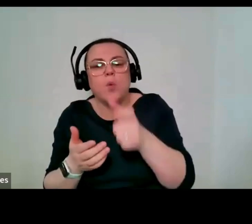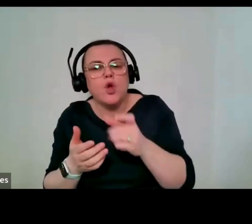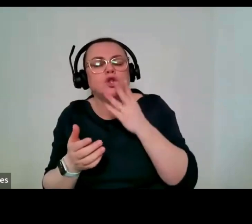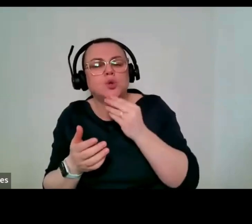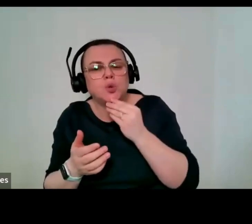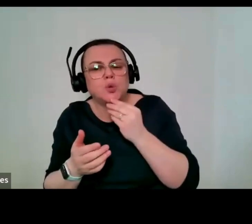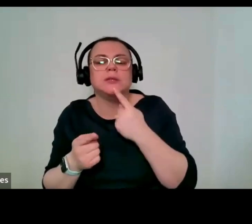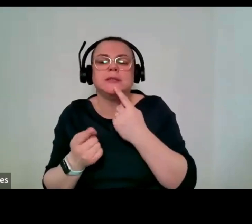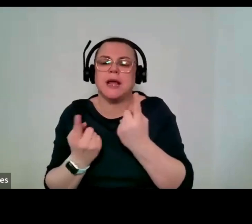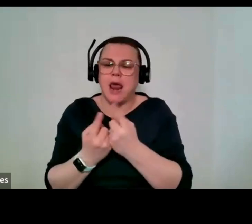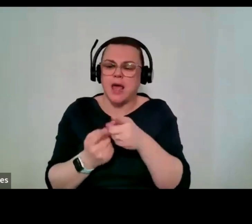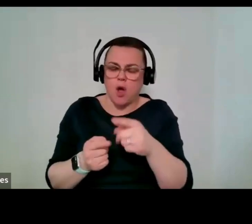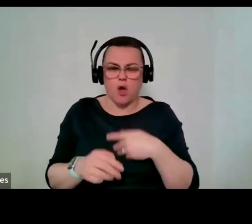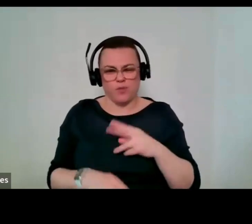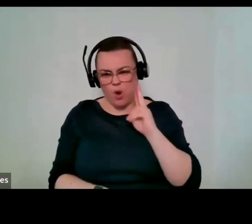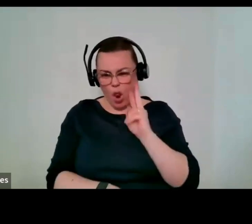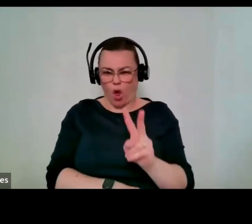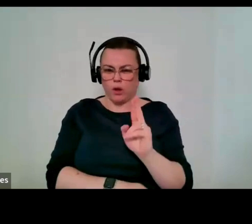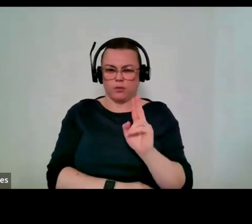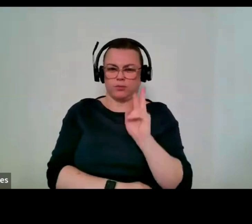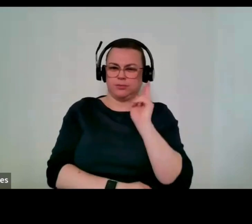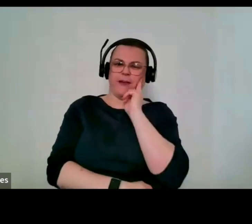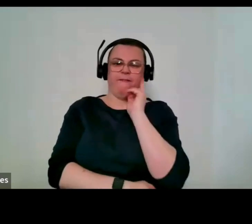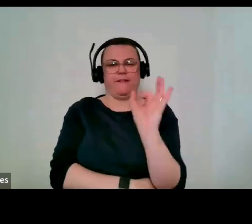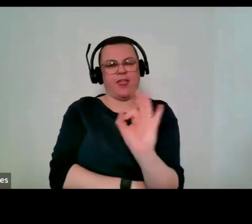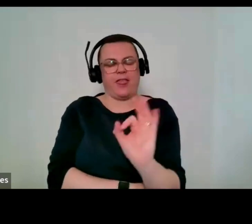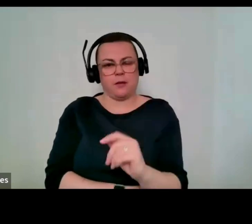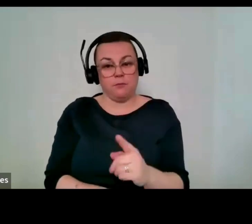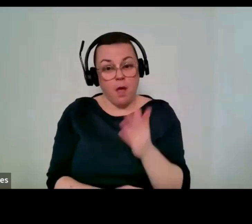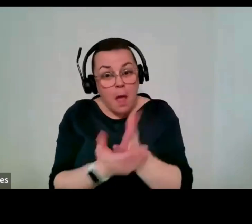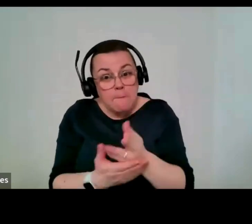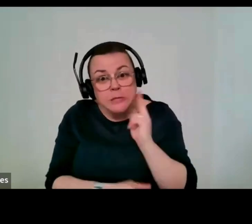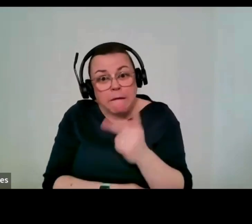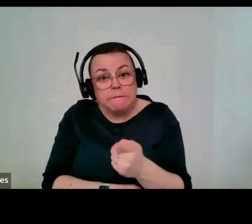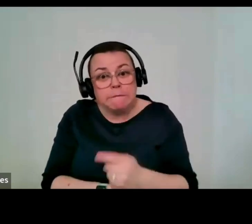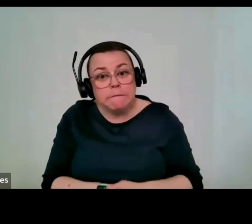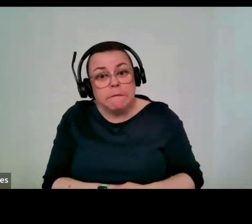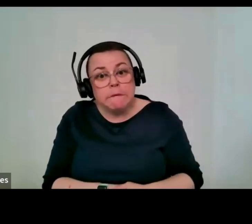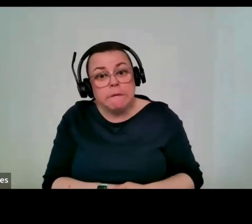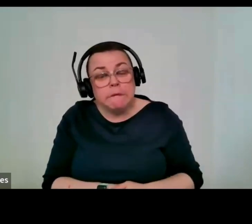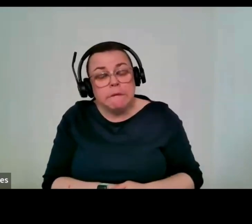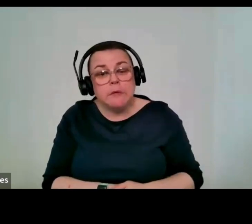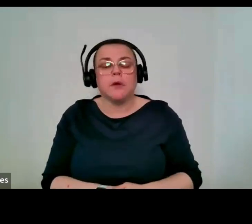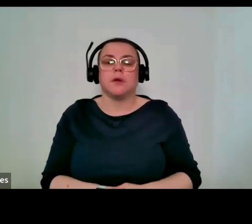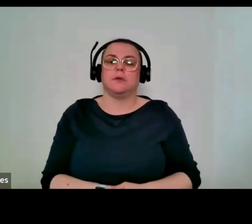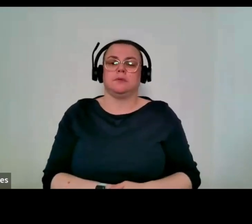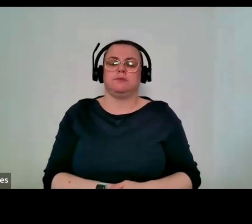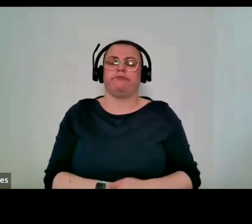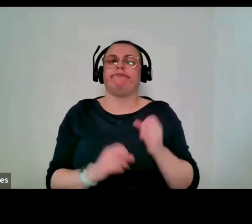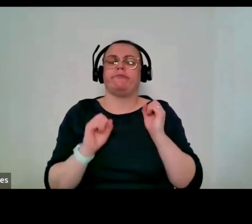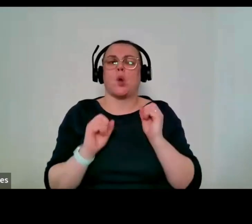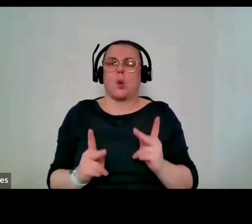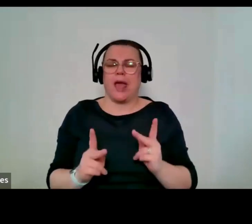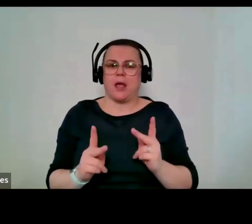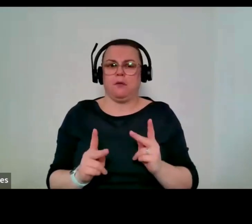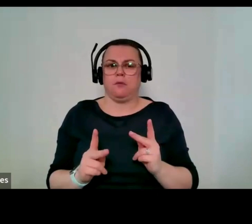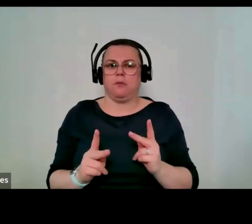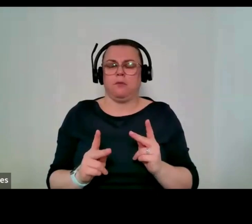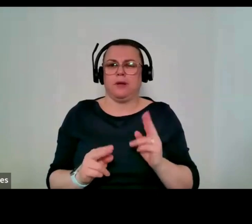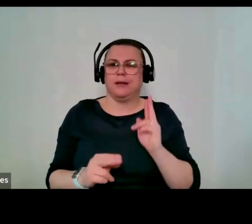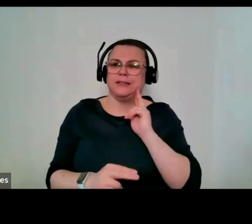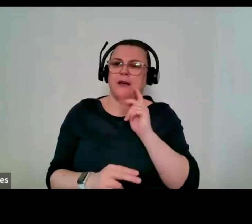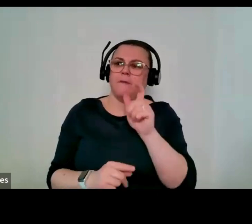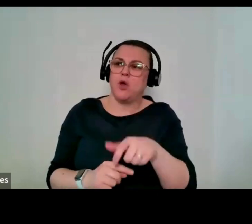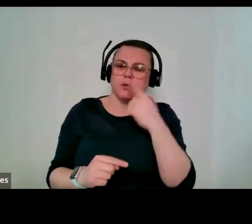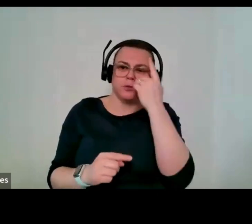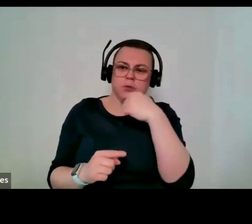like, well, you don't look deaf, so are you really deaf? Okay, so what does a deaf person supposed to look like